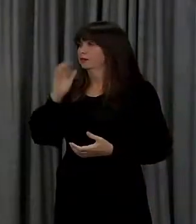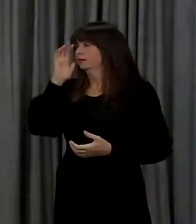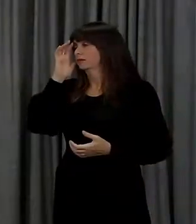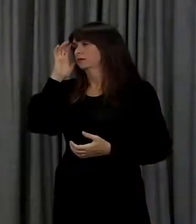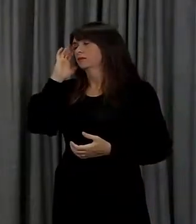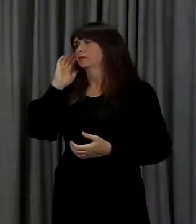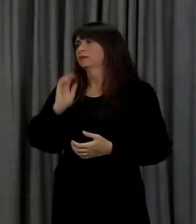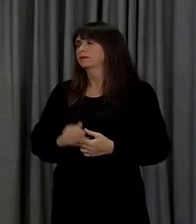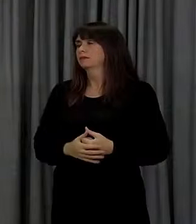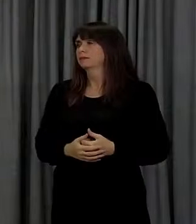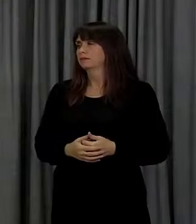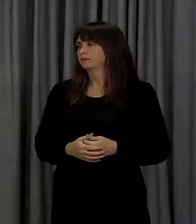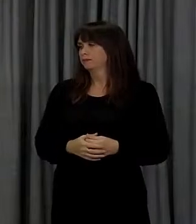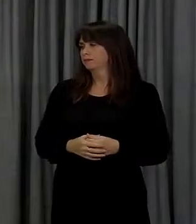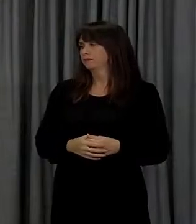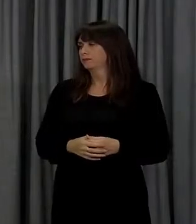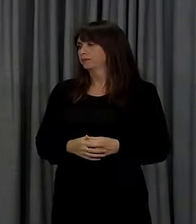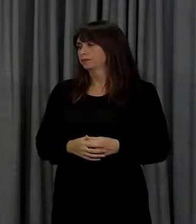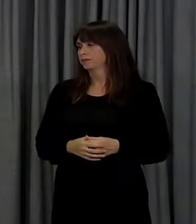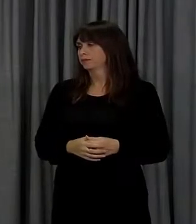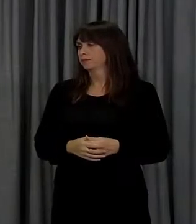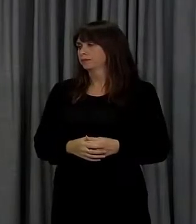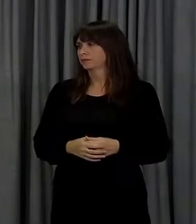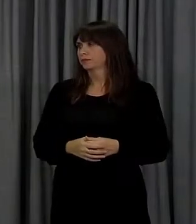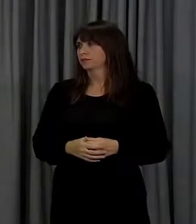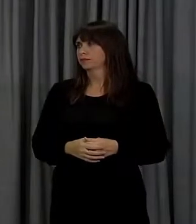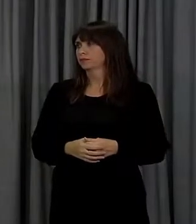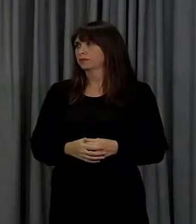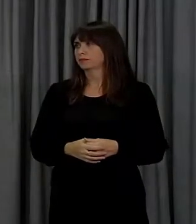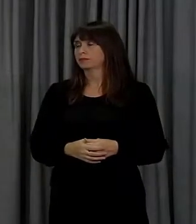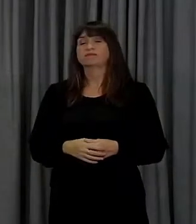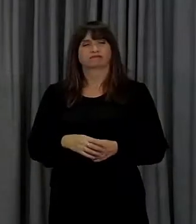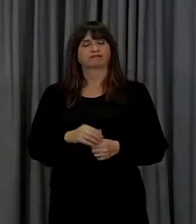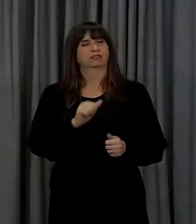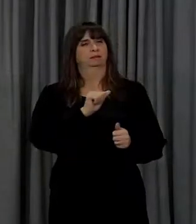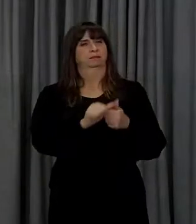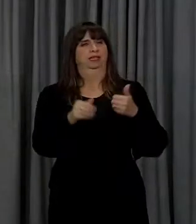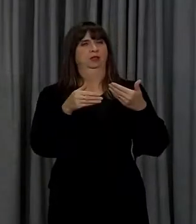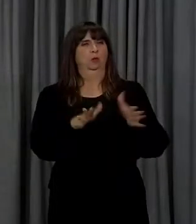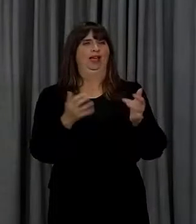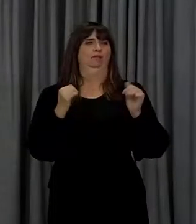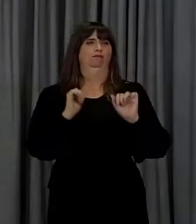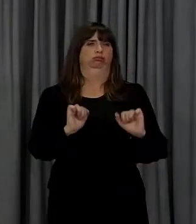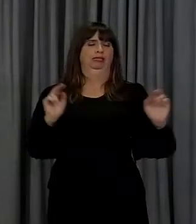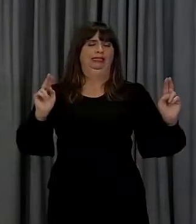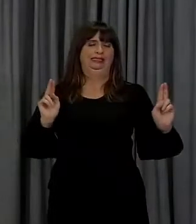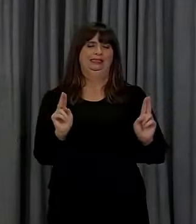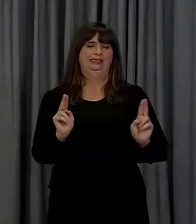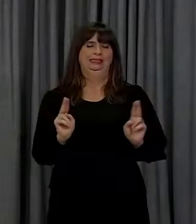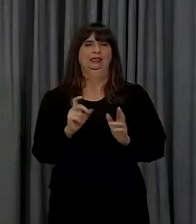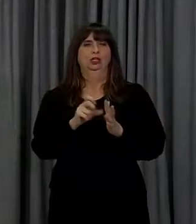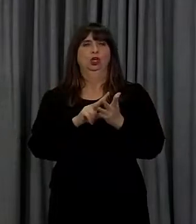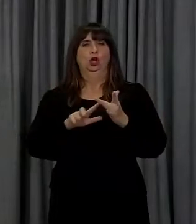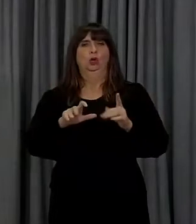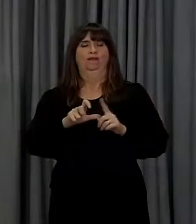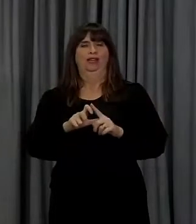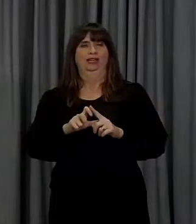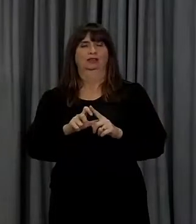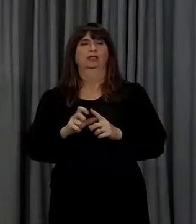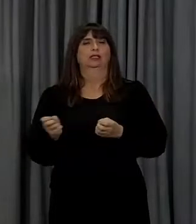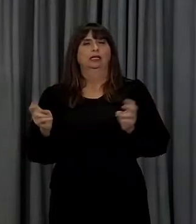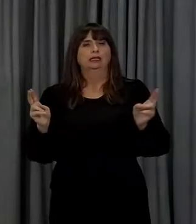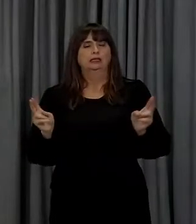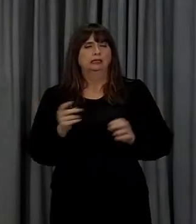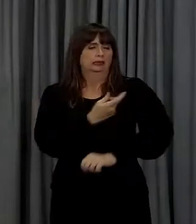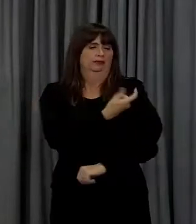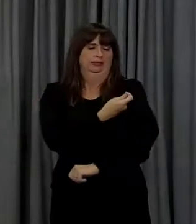So, certainly in terms of, we do see vaccination as our best weapon in this war against COVID, which is why we are